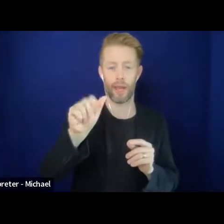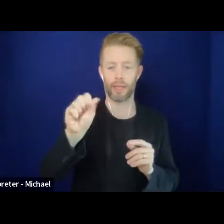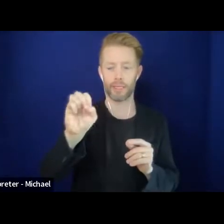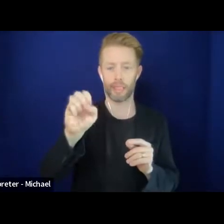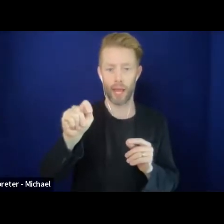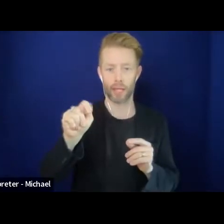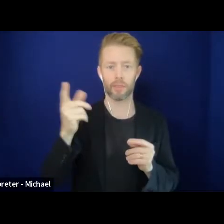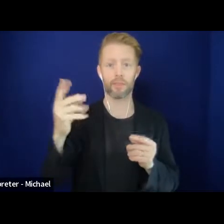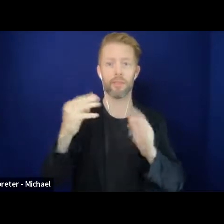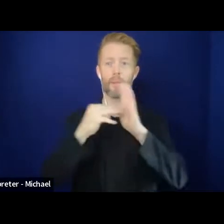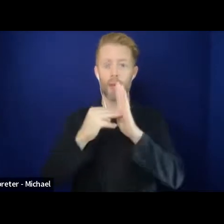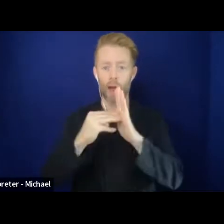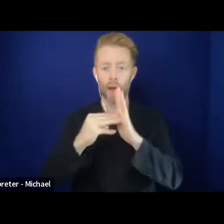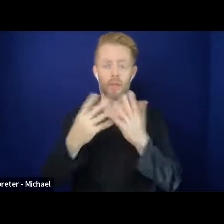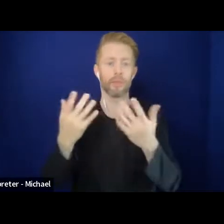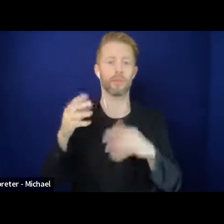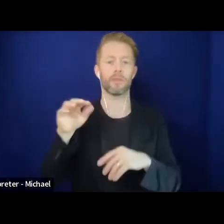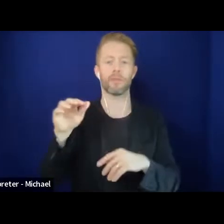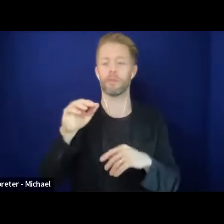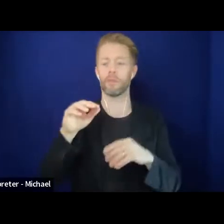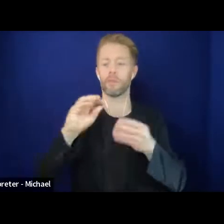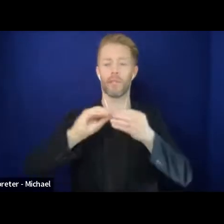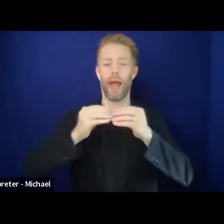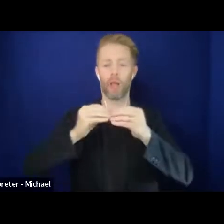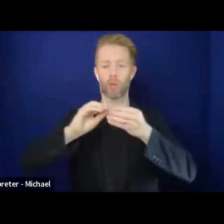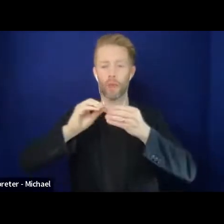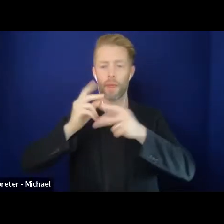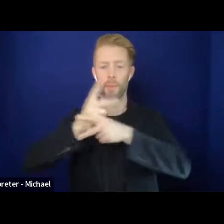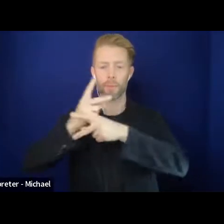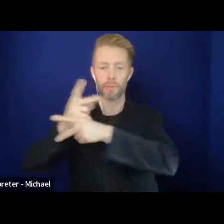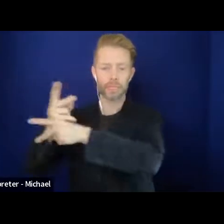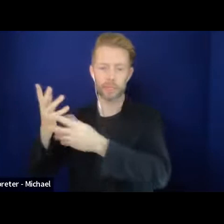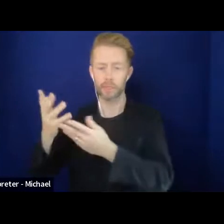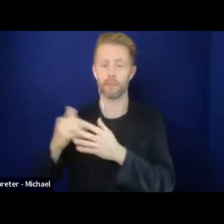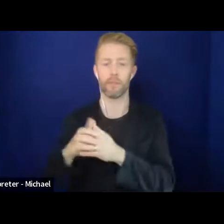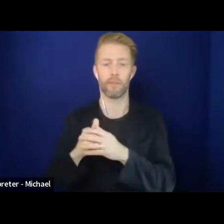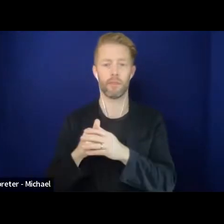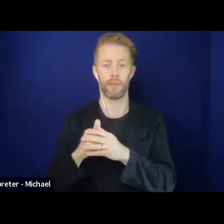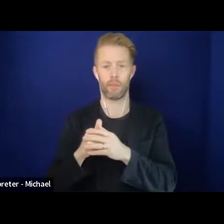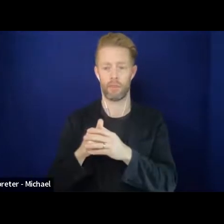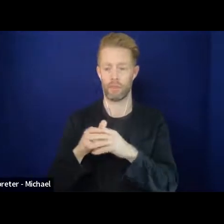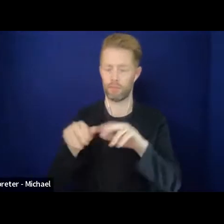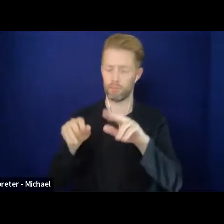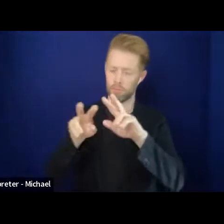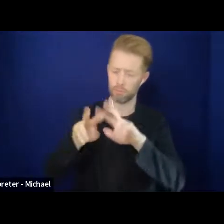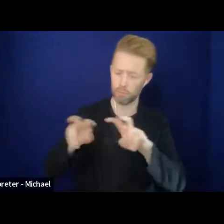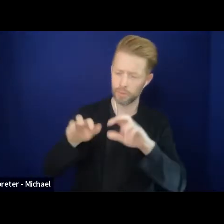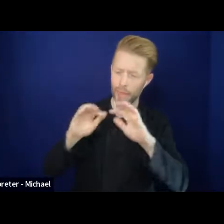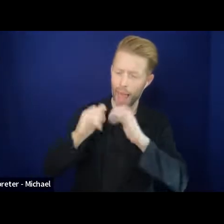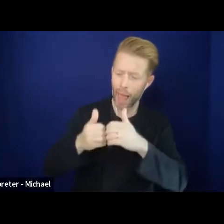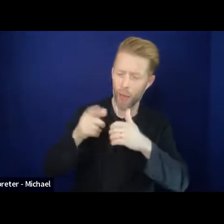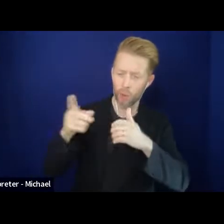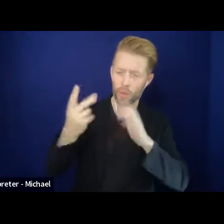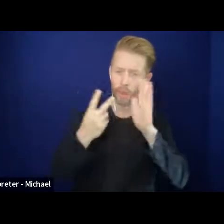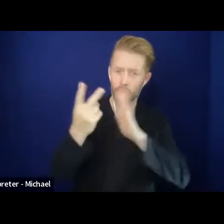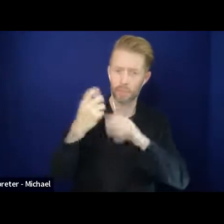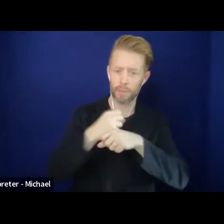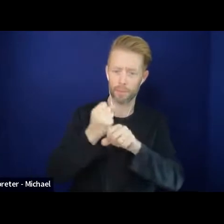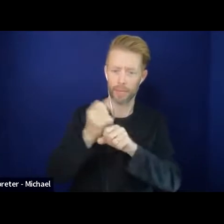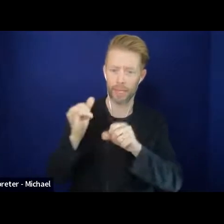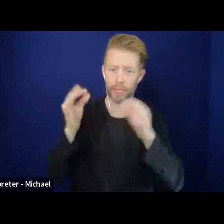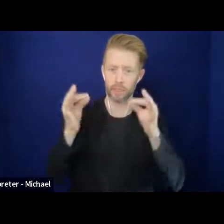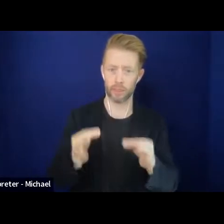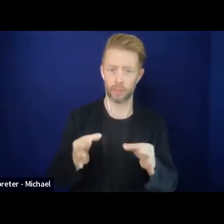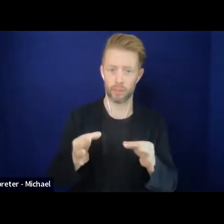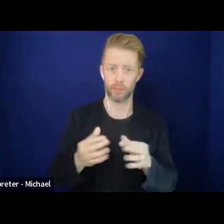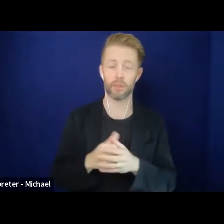that are used to model this prediction and make these determinations, in many cases, they've only been